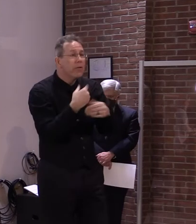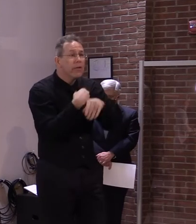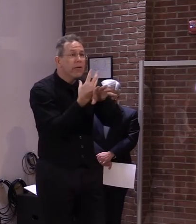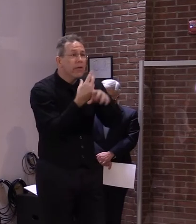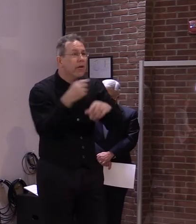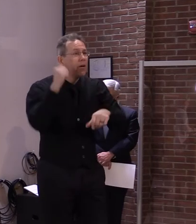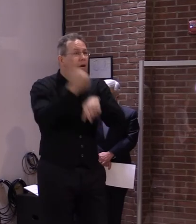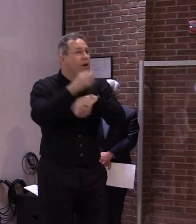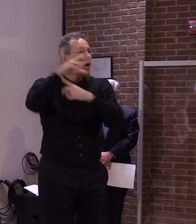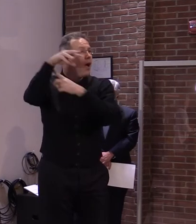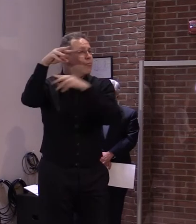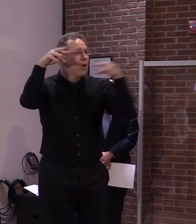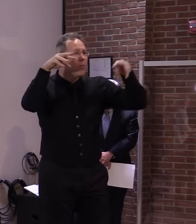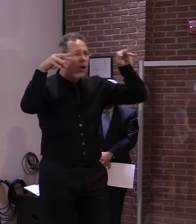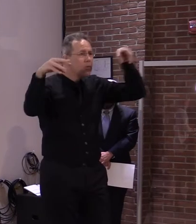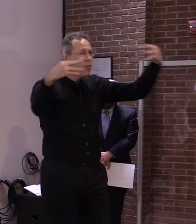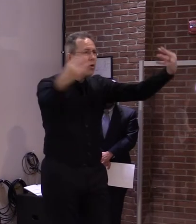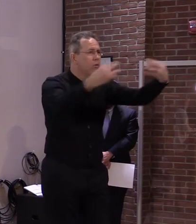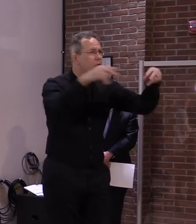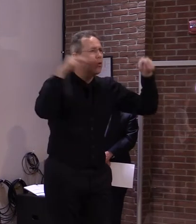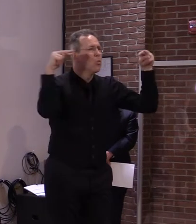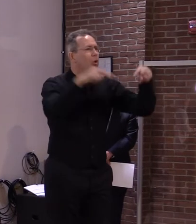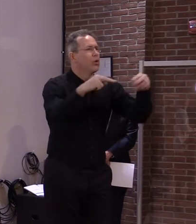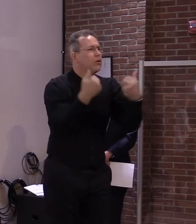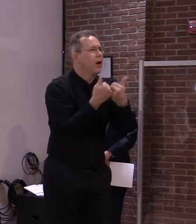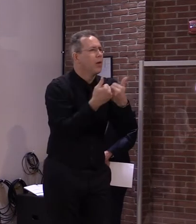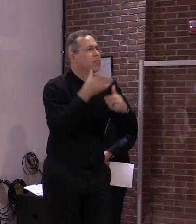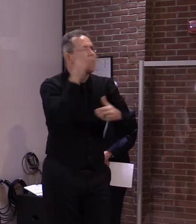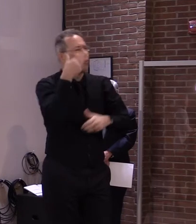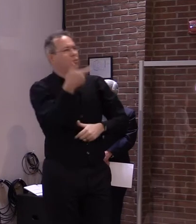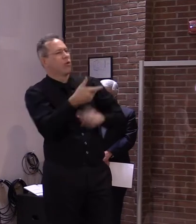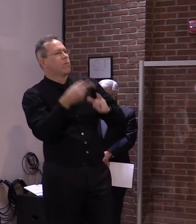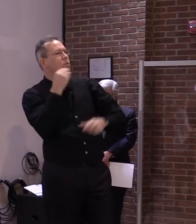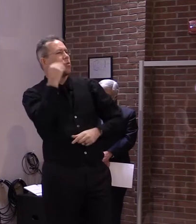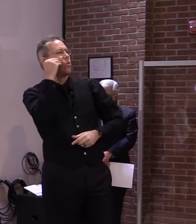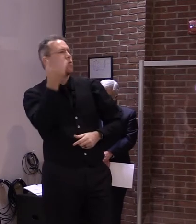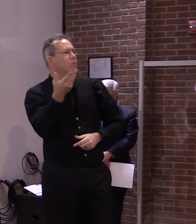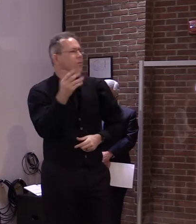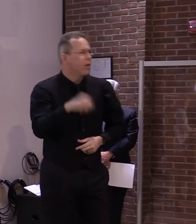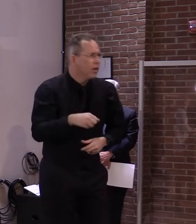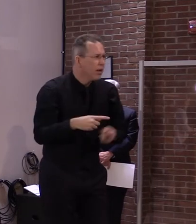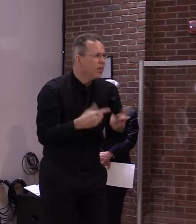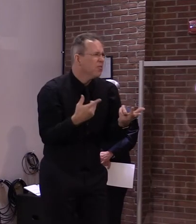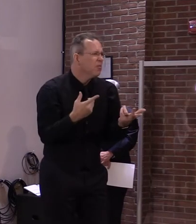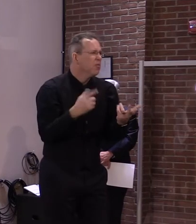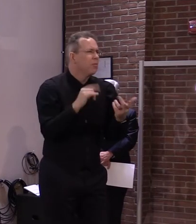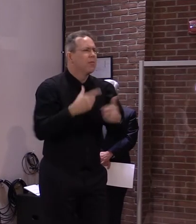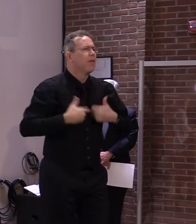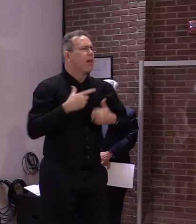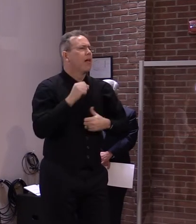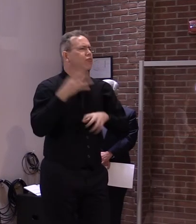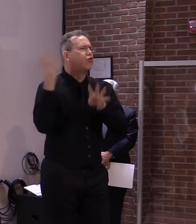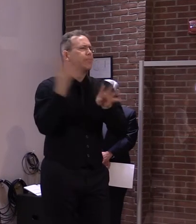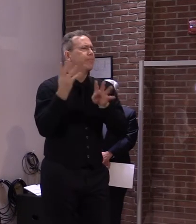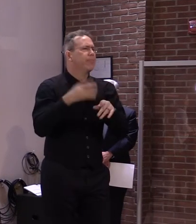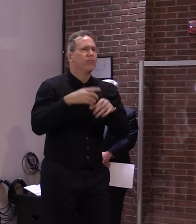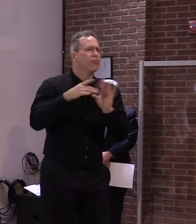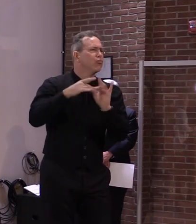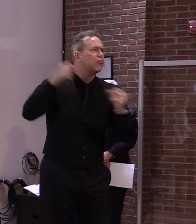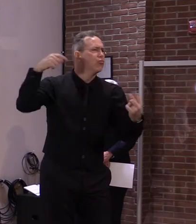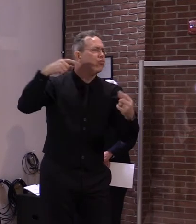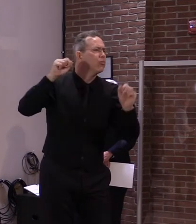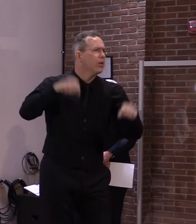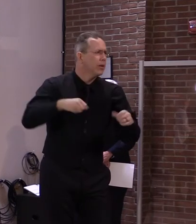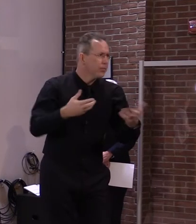games and the masking mandate for all players and staff that has been in place since this fall is being extended to referees and